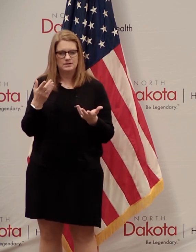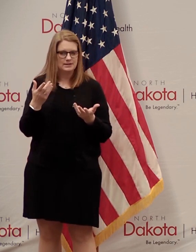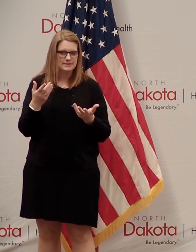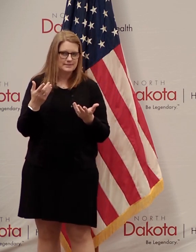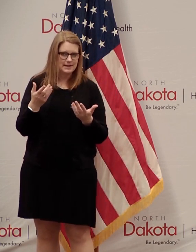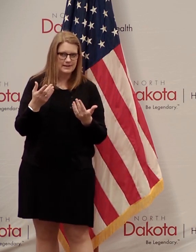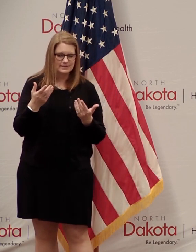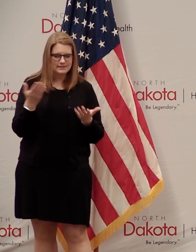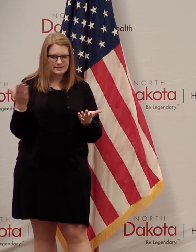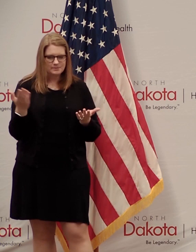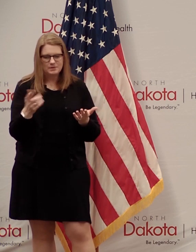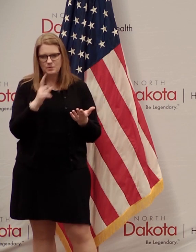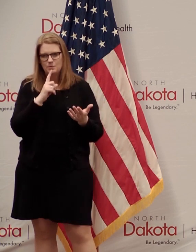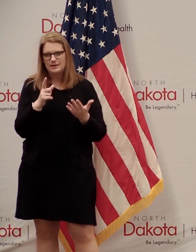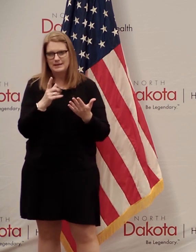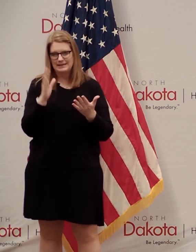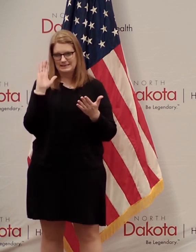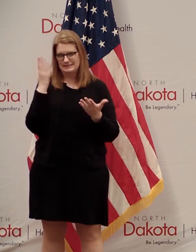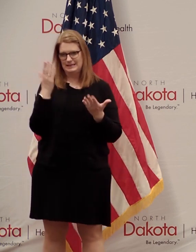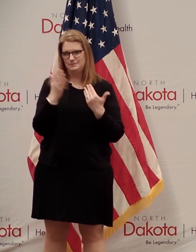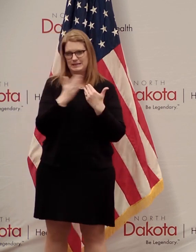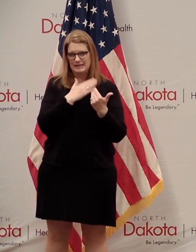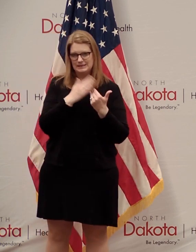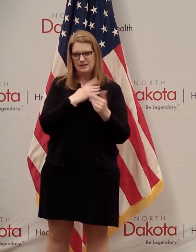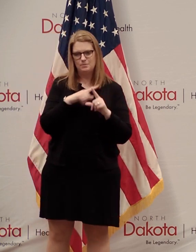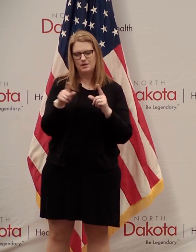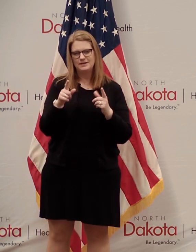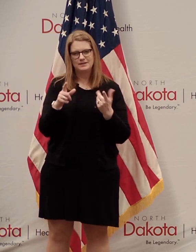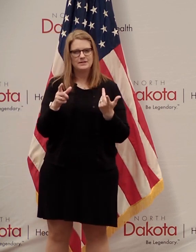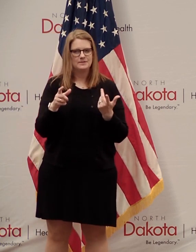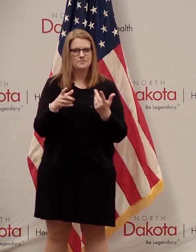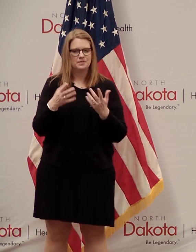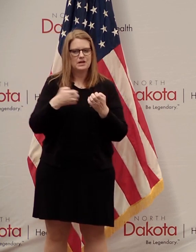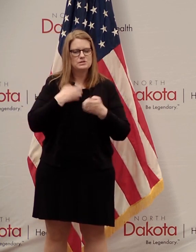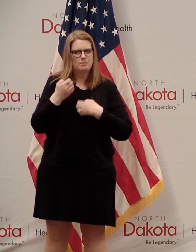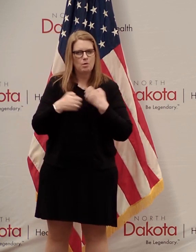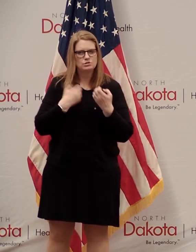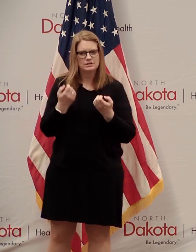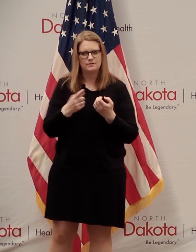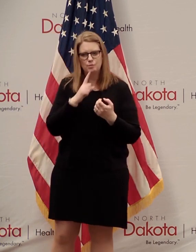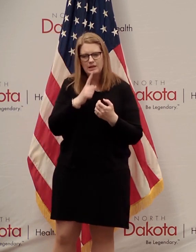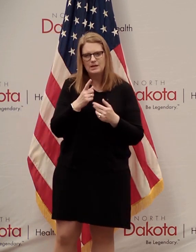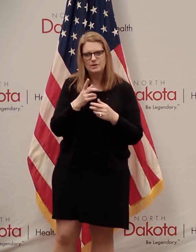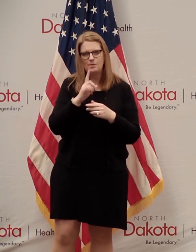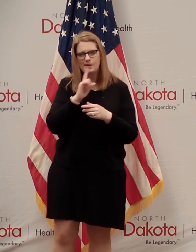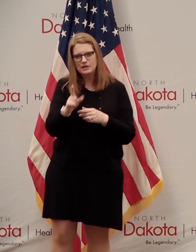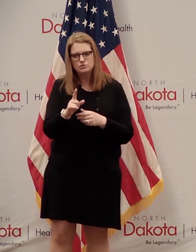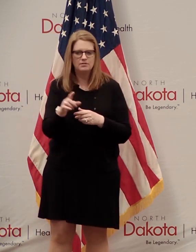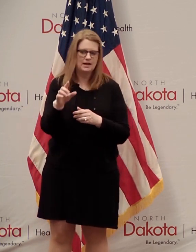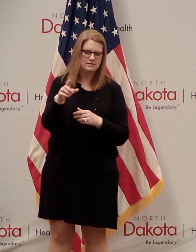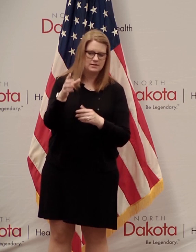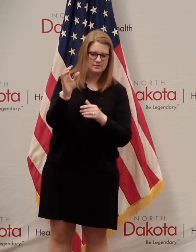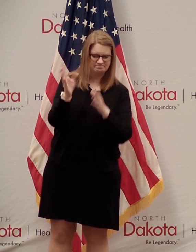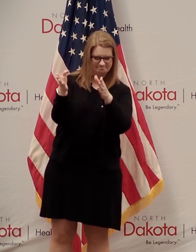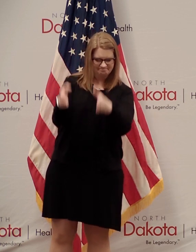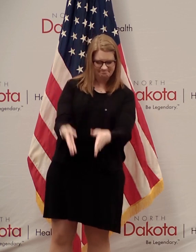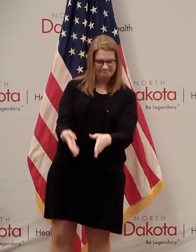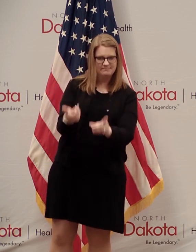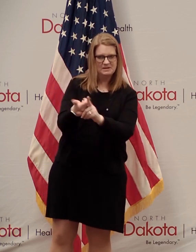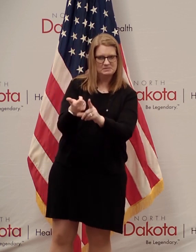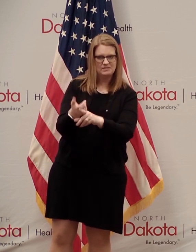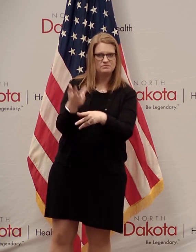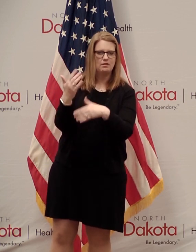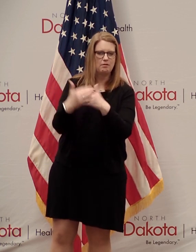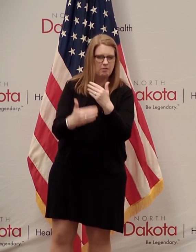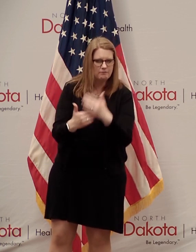in some ways, I mean, it's still a logistical effort. There's the emotion part of moving people around.